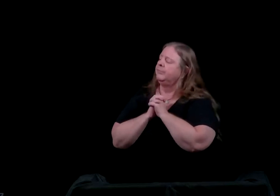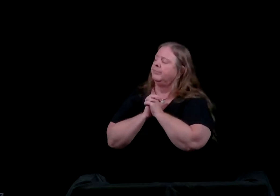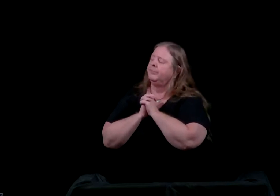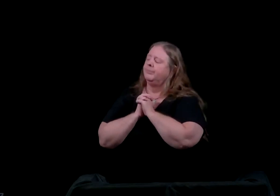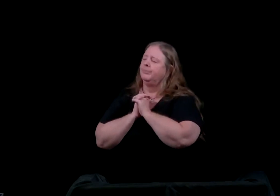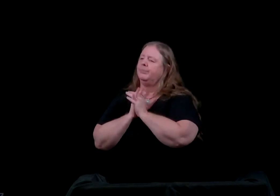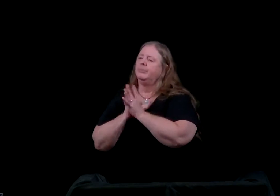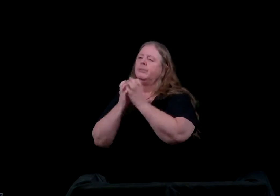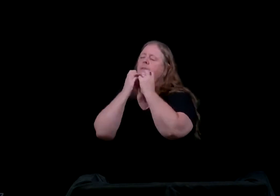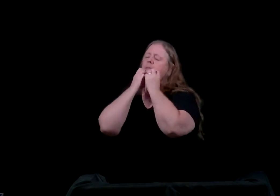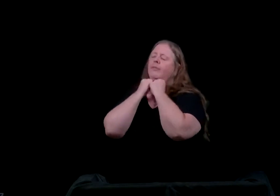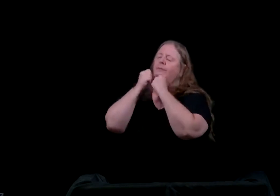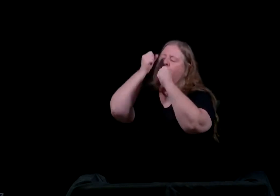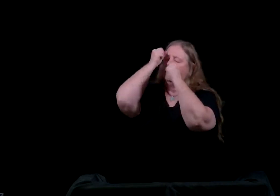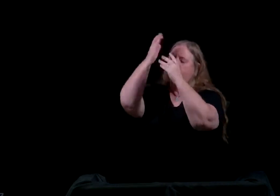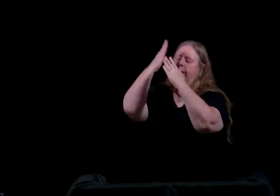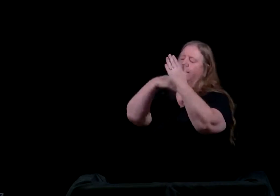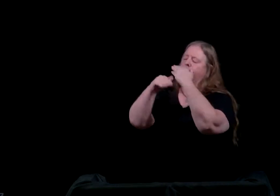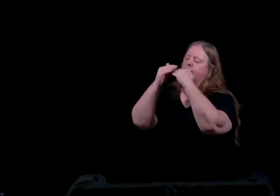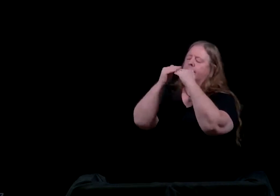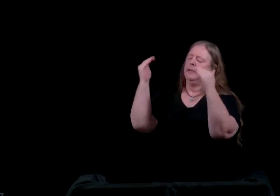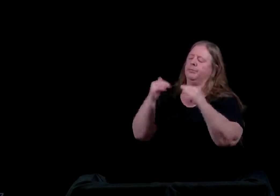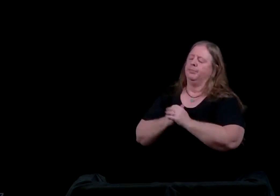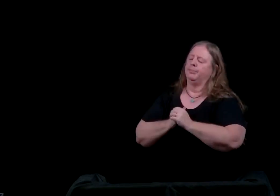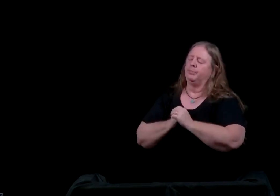Let us pray. Dear Heavenly Father,